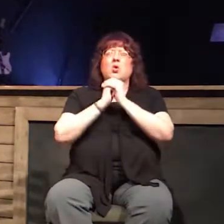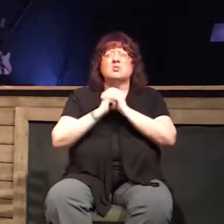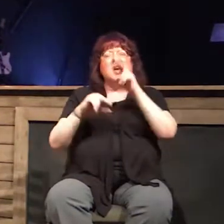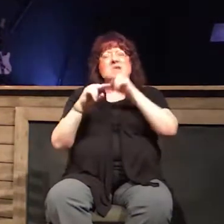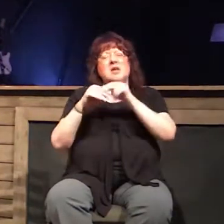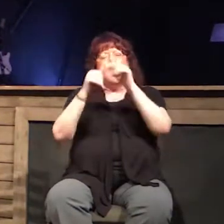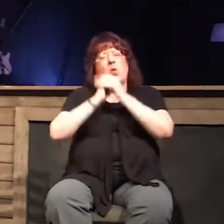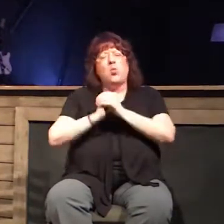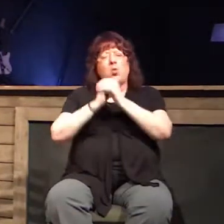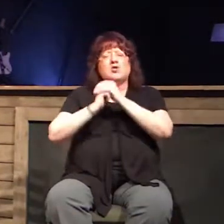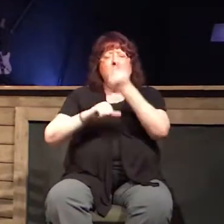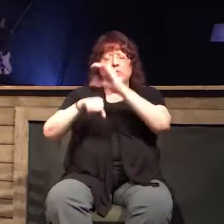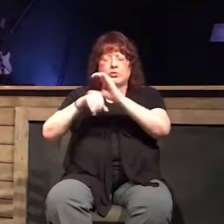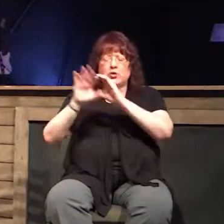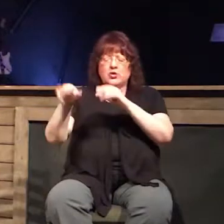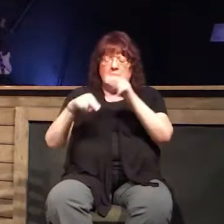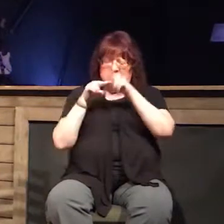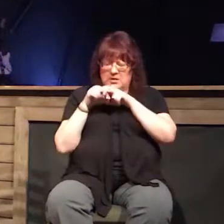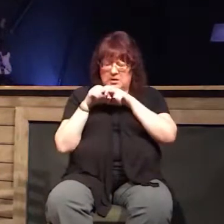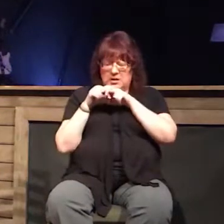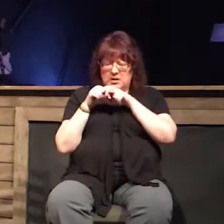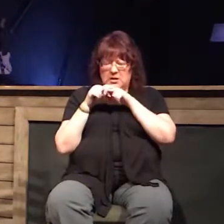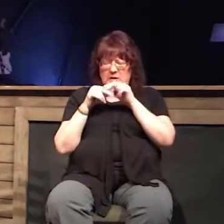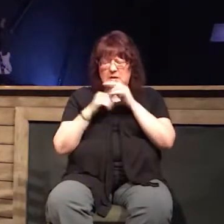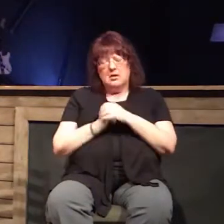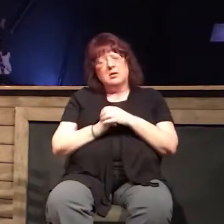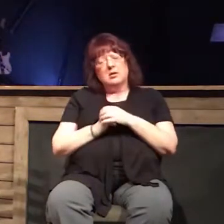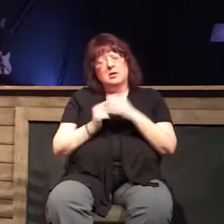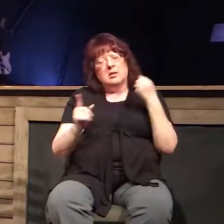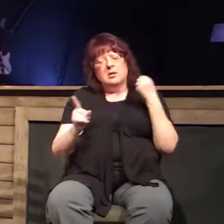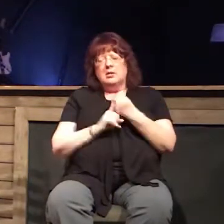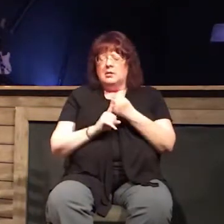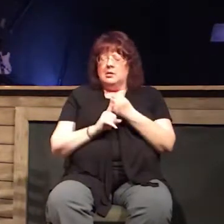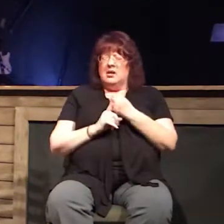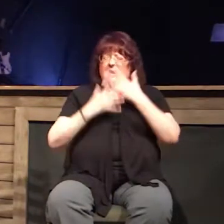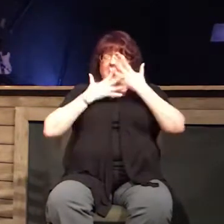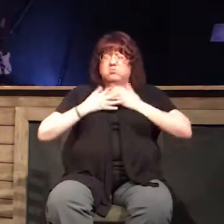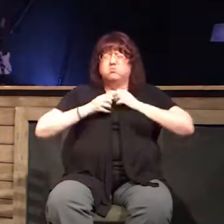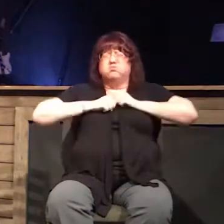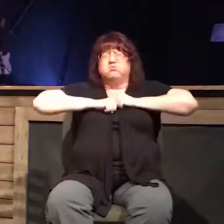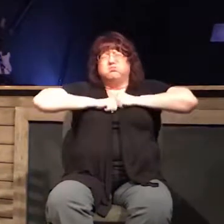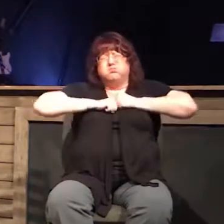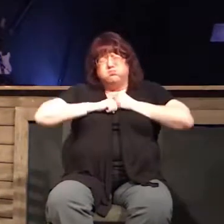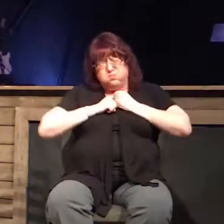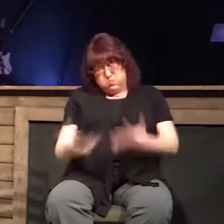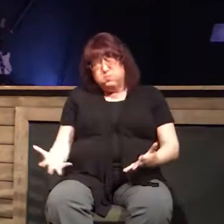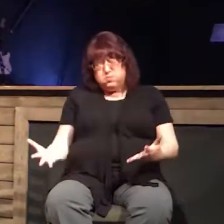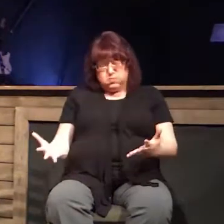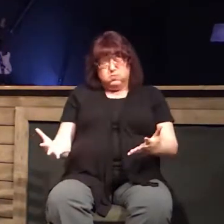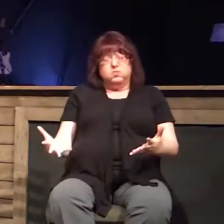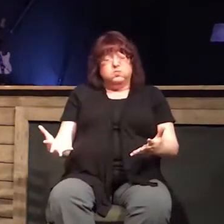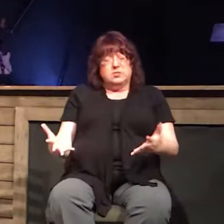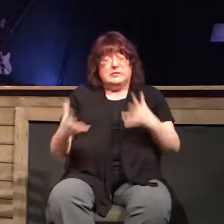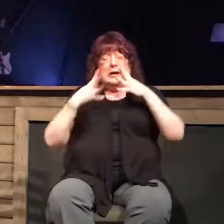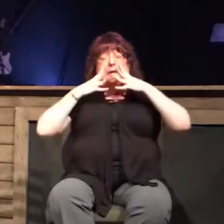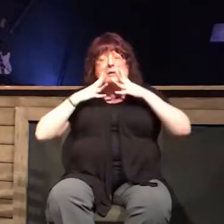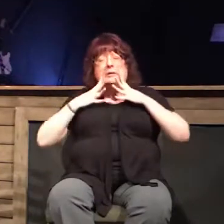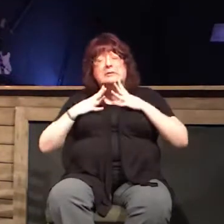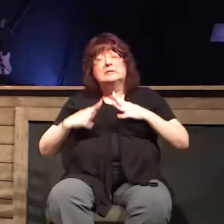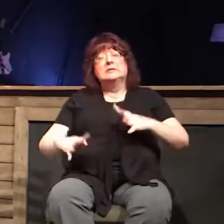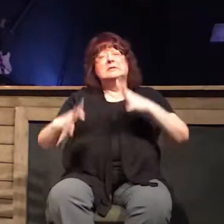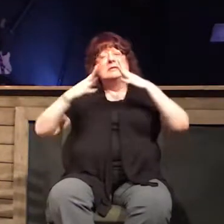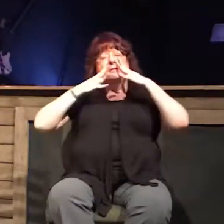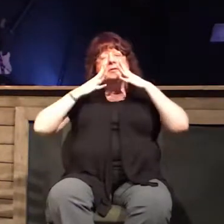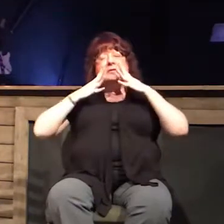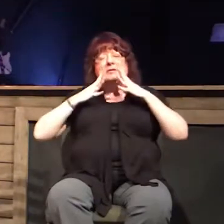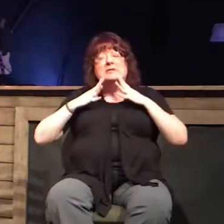sat in worship. As I'm sitting in this church, all of a sudden, I just broke during worship. And tears started rolling down my